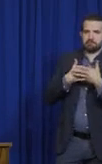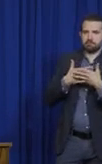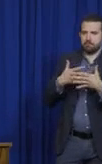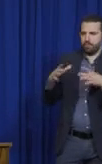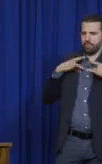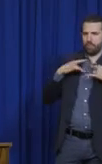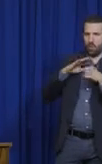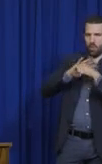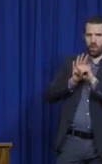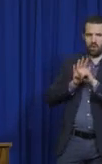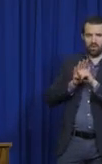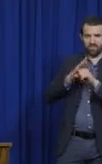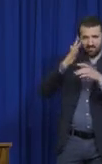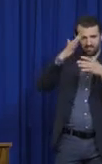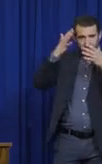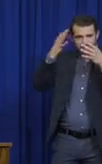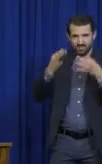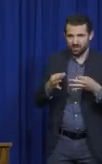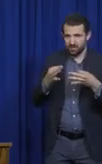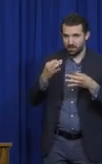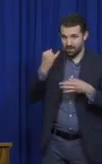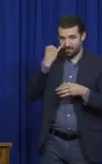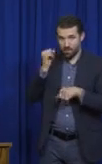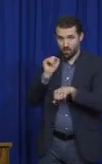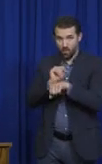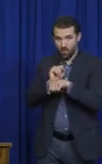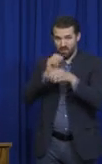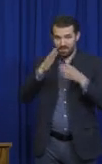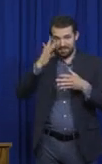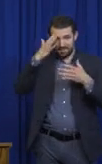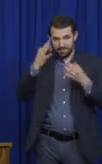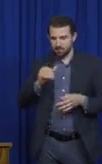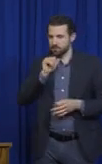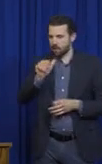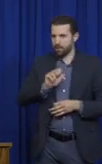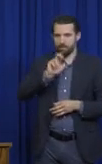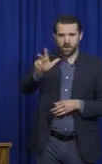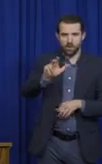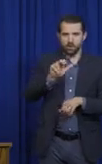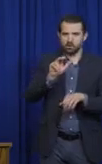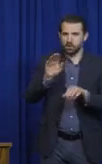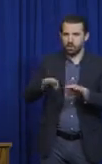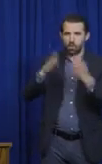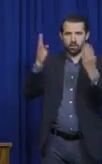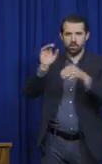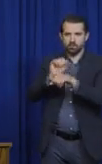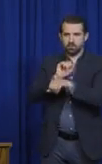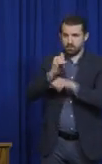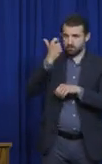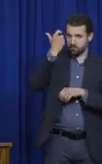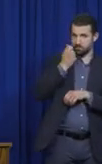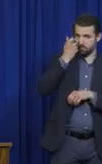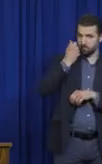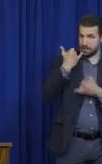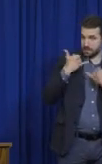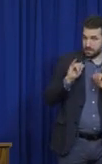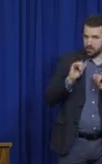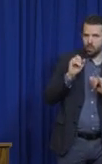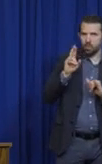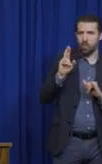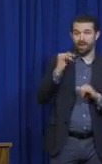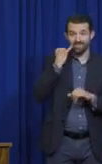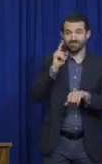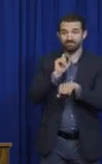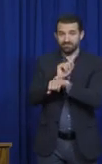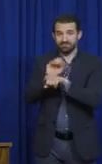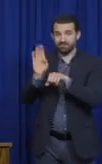there, can they still get benefits, or if their business reopens, are their benefits ended?